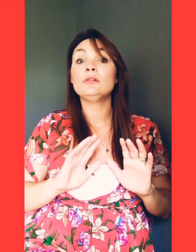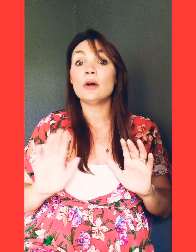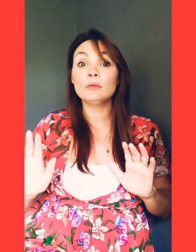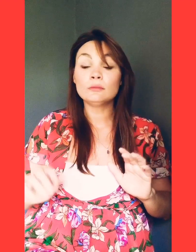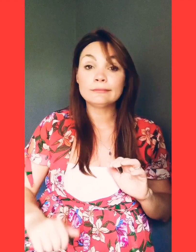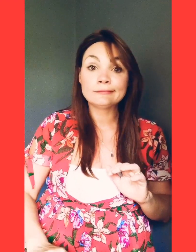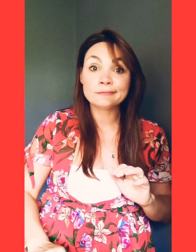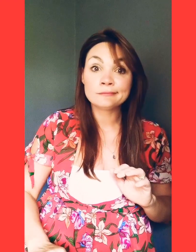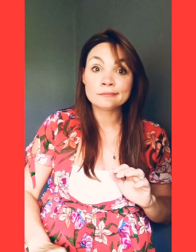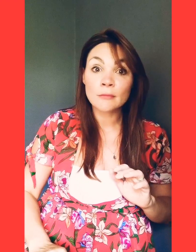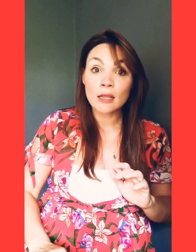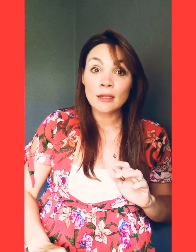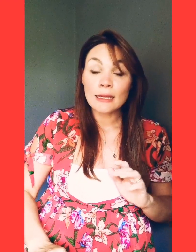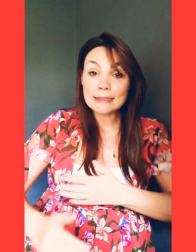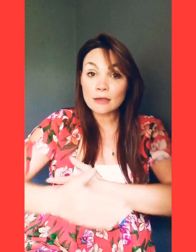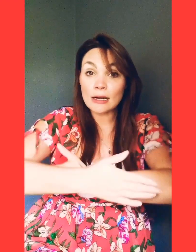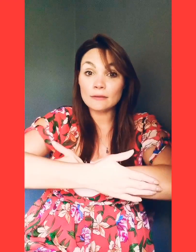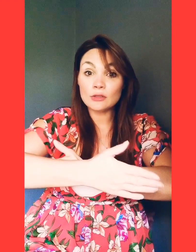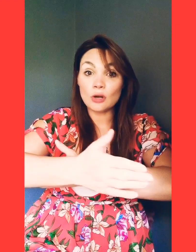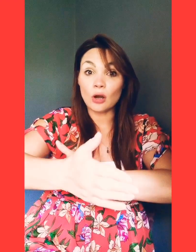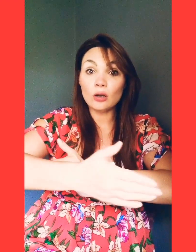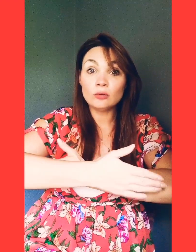No. Has he gone out the door?